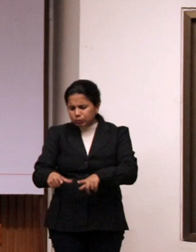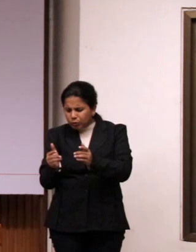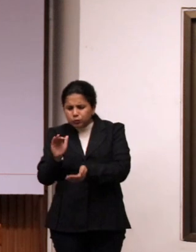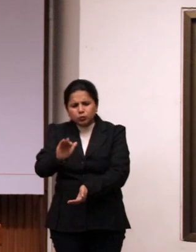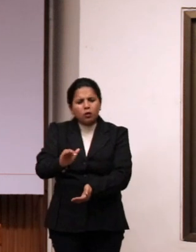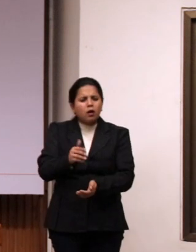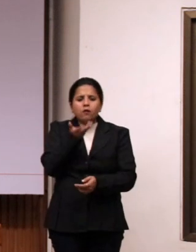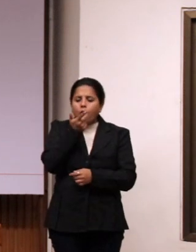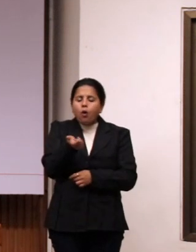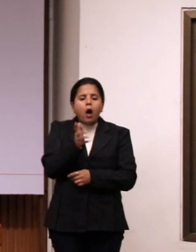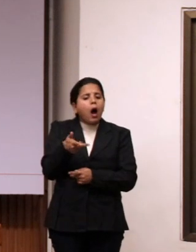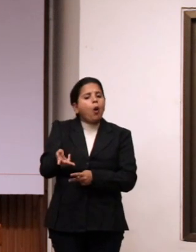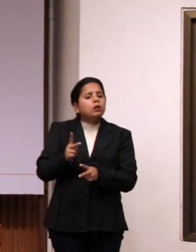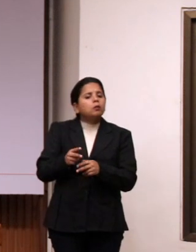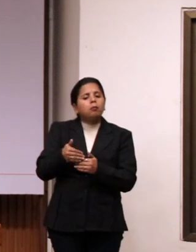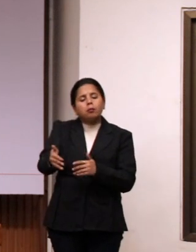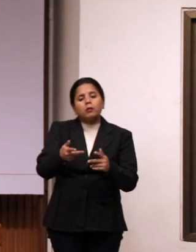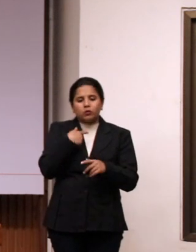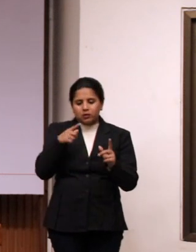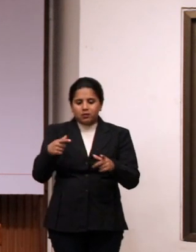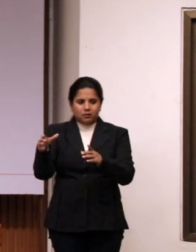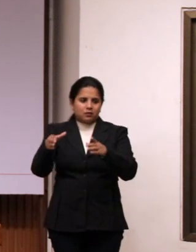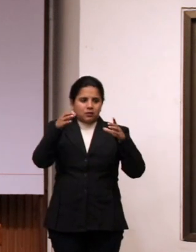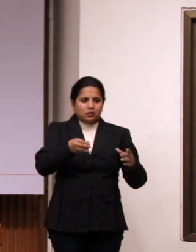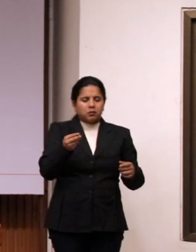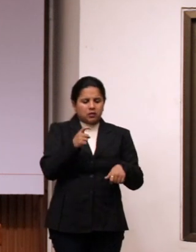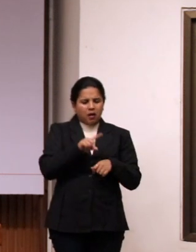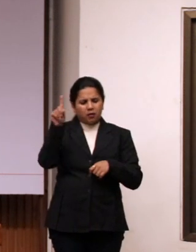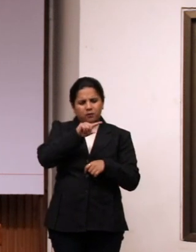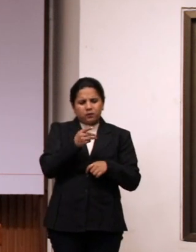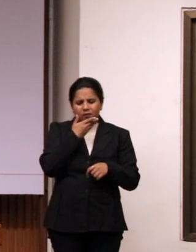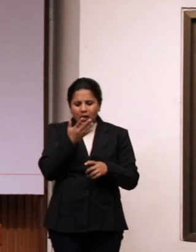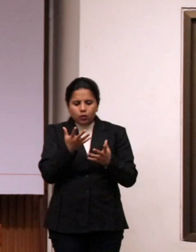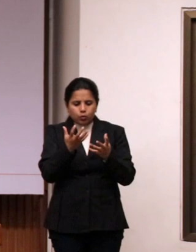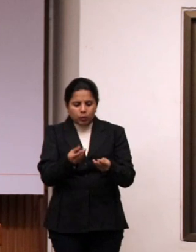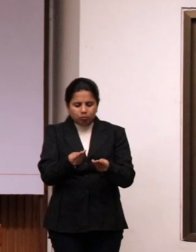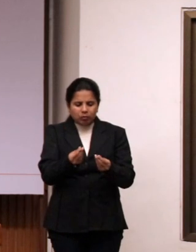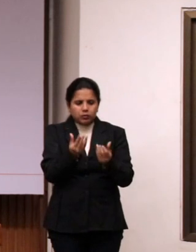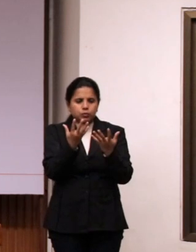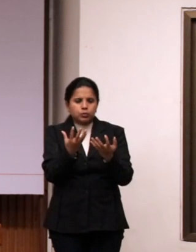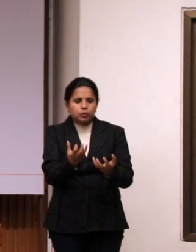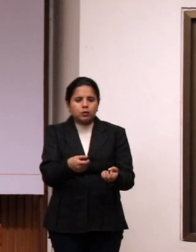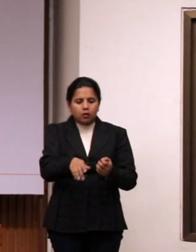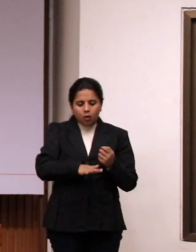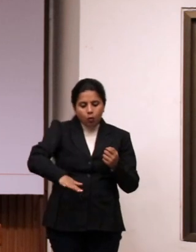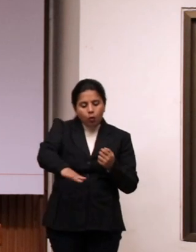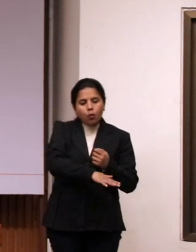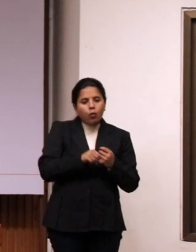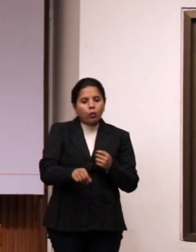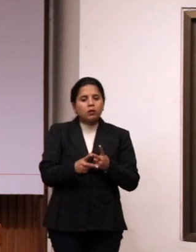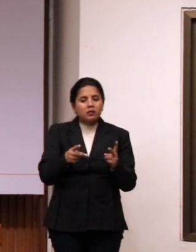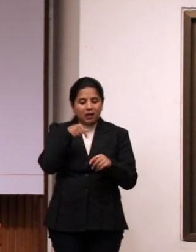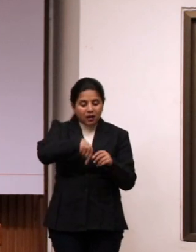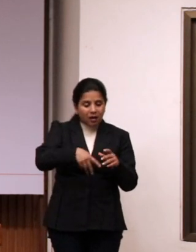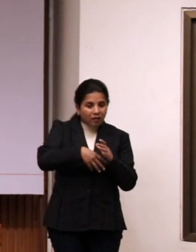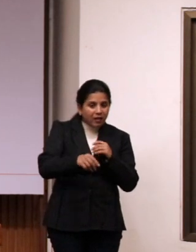to sustain that tree? Even though you bring tree, after some time, soil moisture will decrease so much that even all ground vegetation like